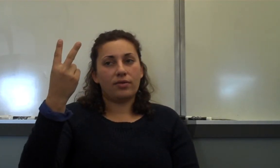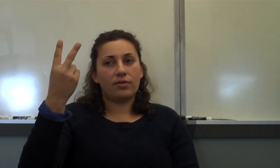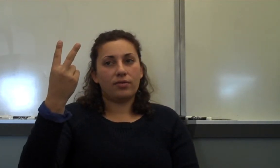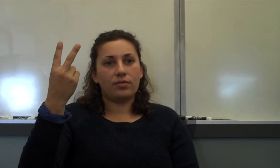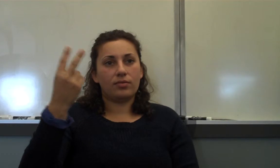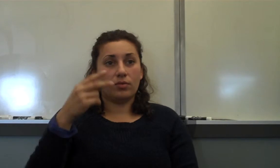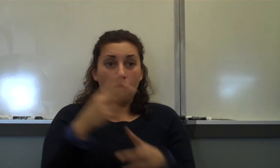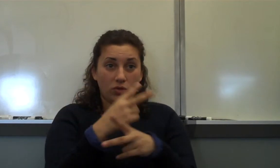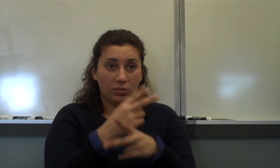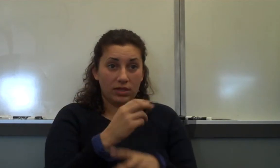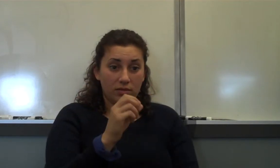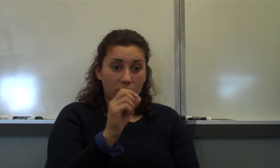it is, 1/100th.